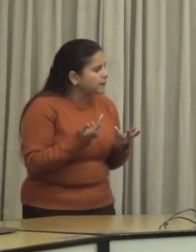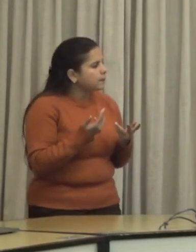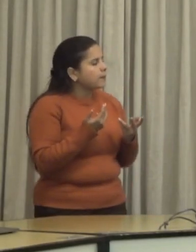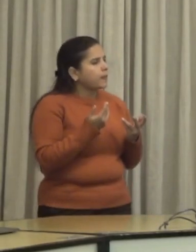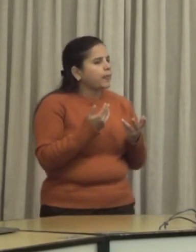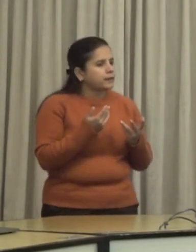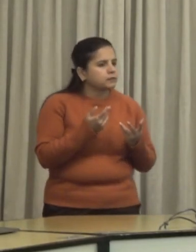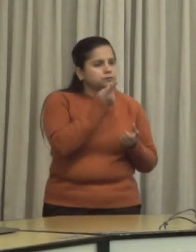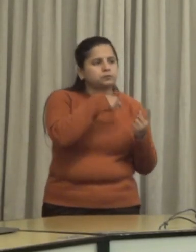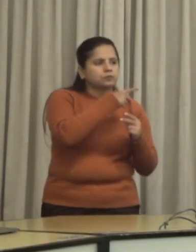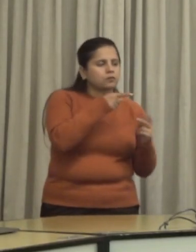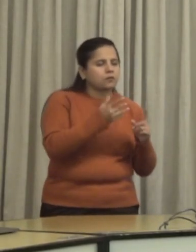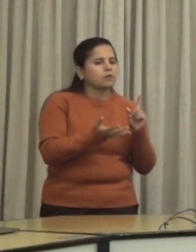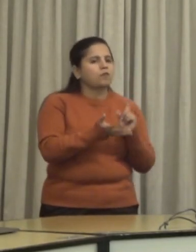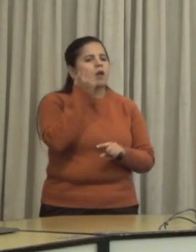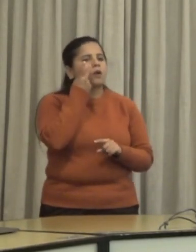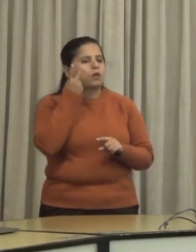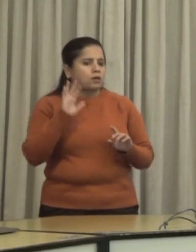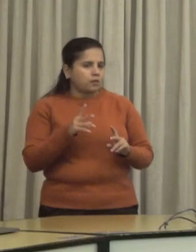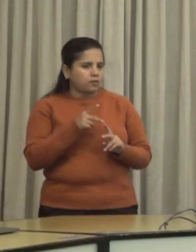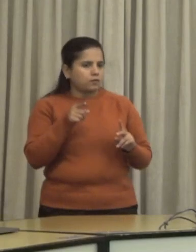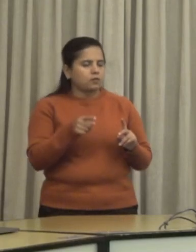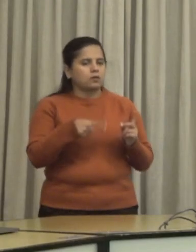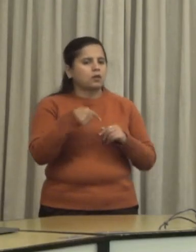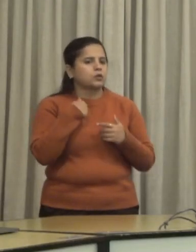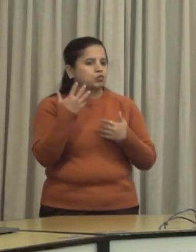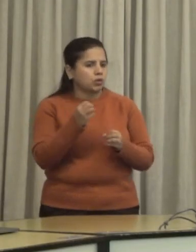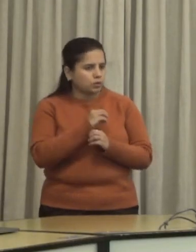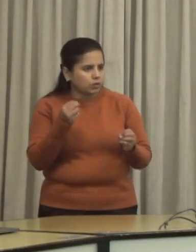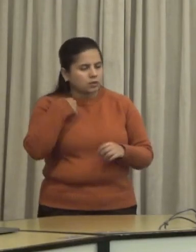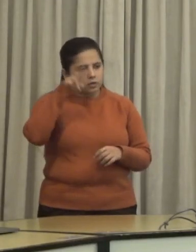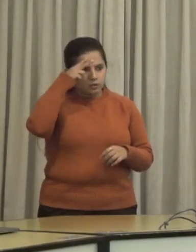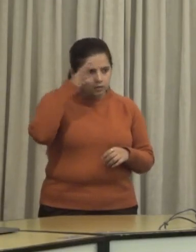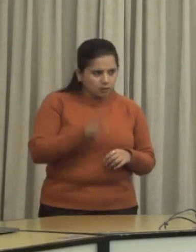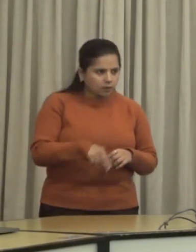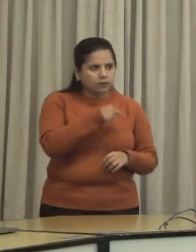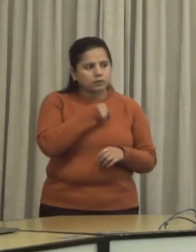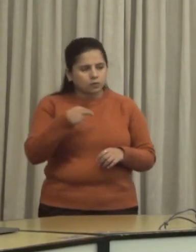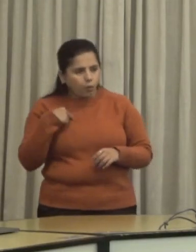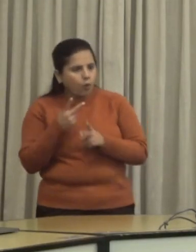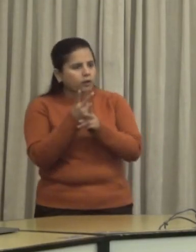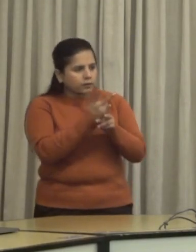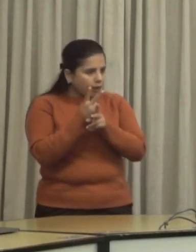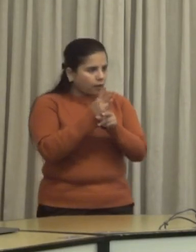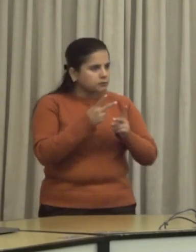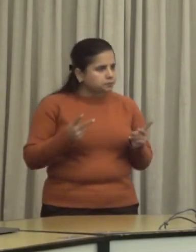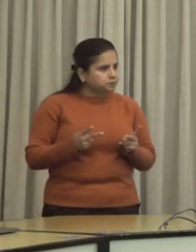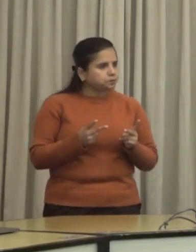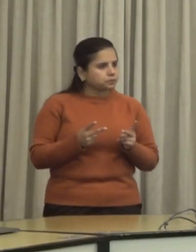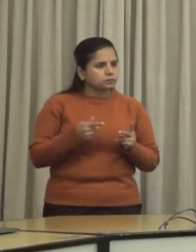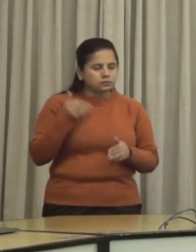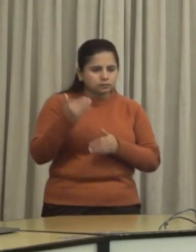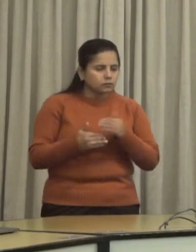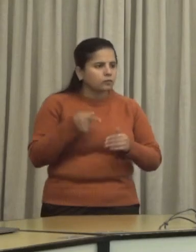were ultimately founded on distrust, suspicion, both of doctors, of caregivers. The